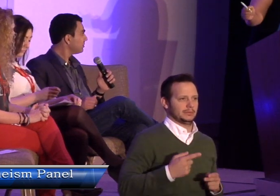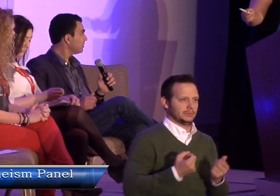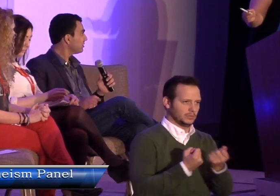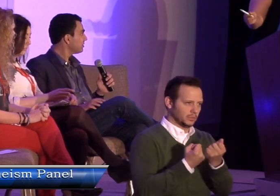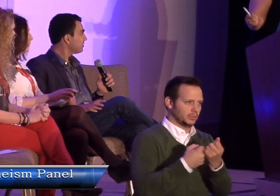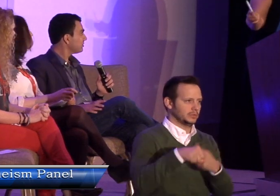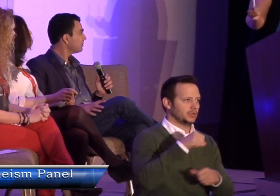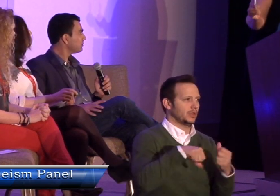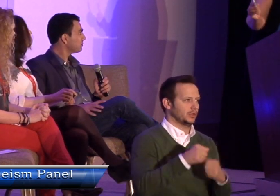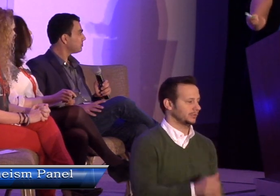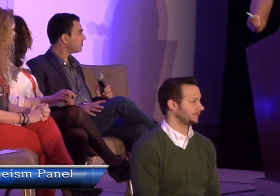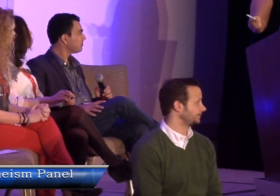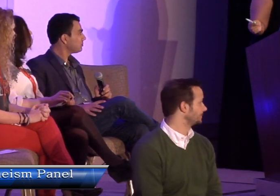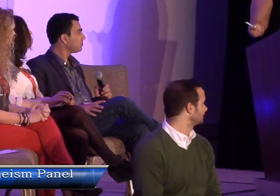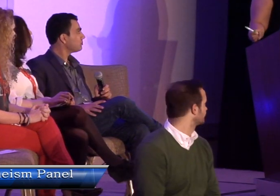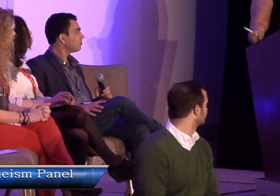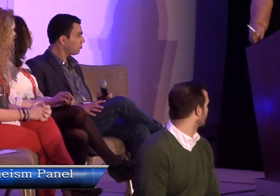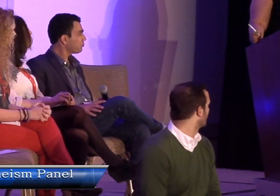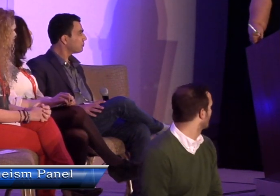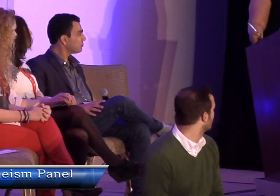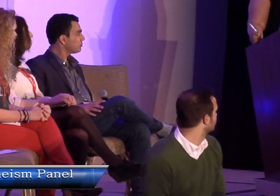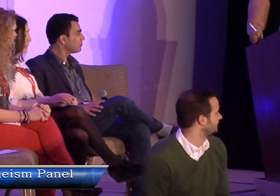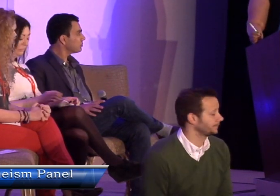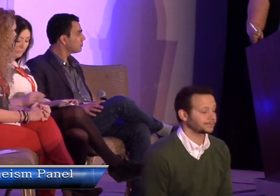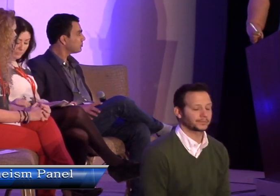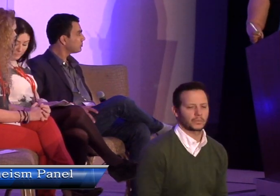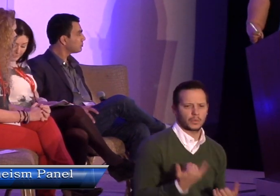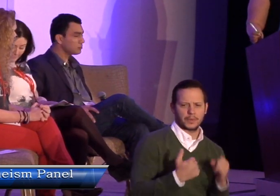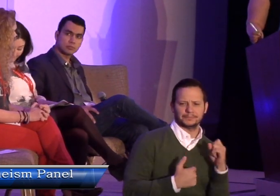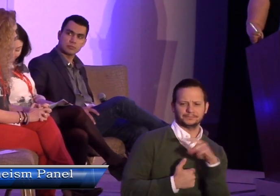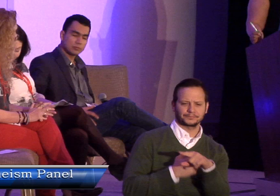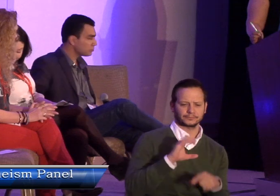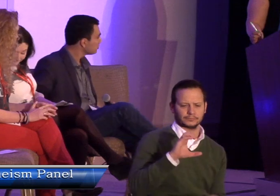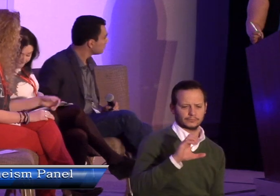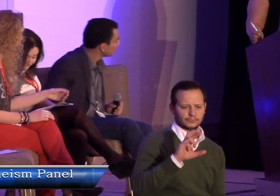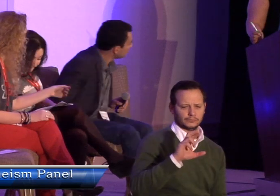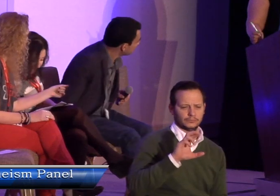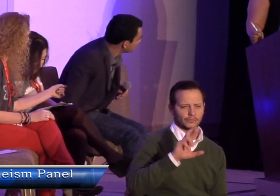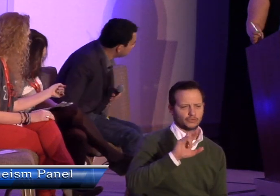I want to hop in and bring Cristina in here for just a moment.